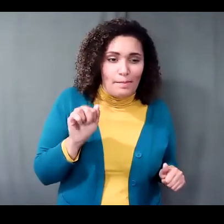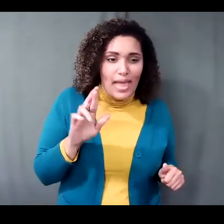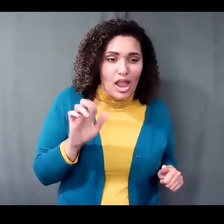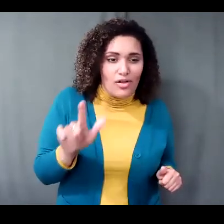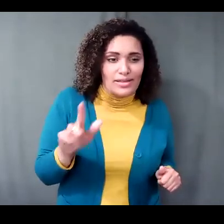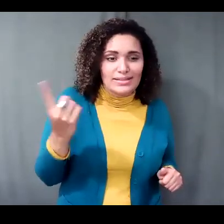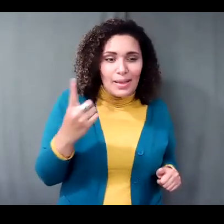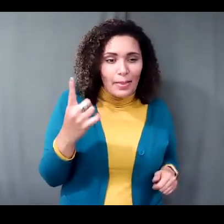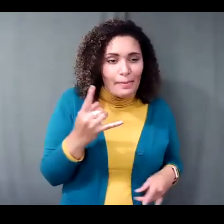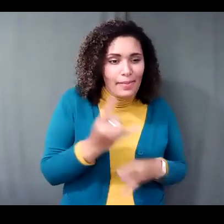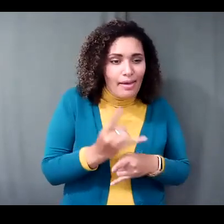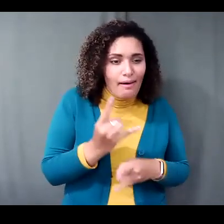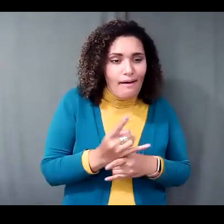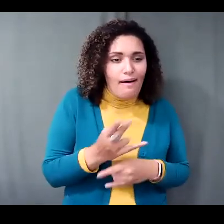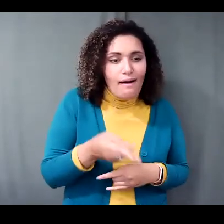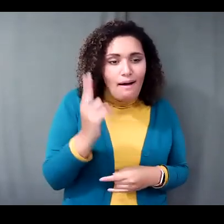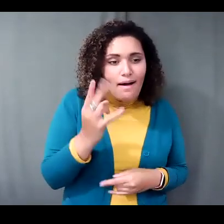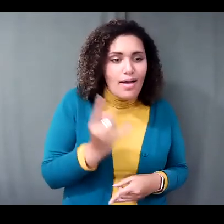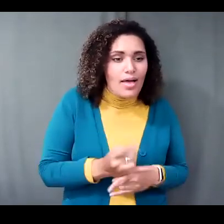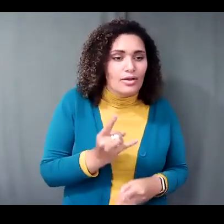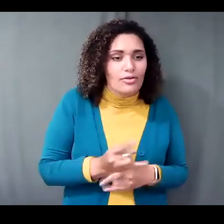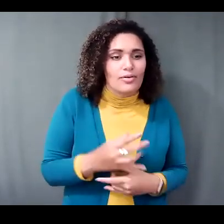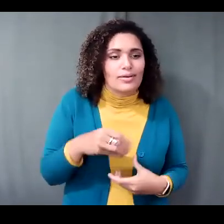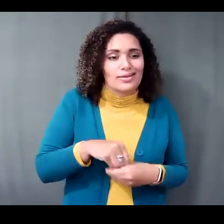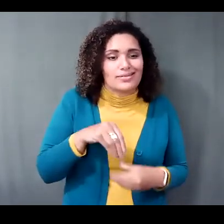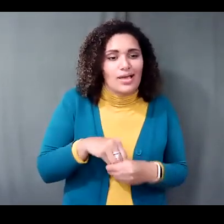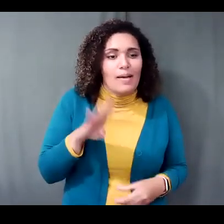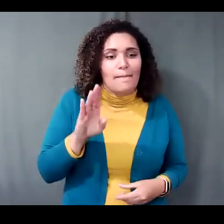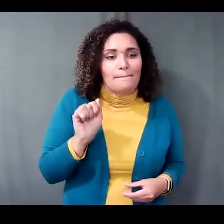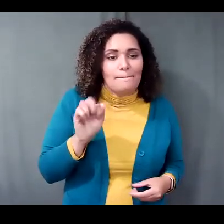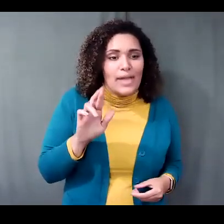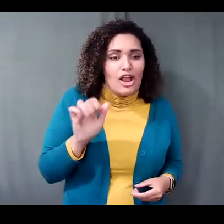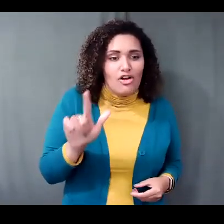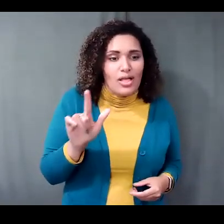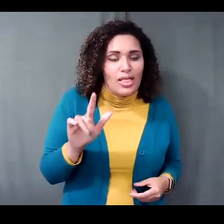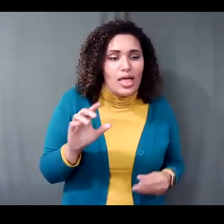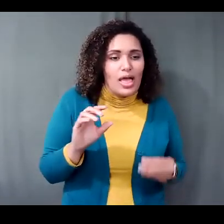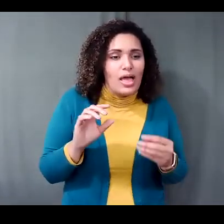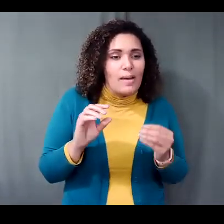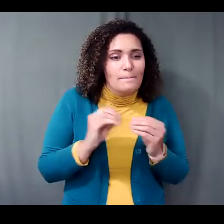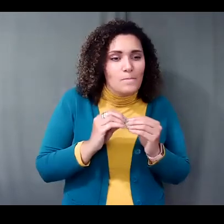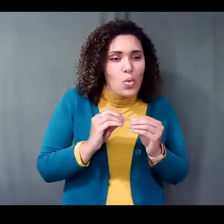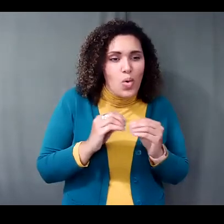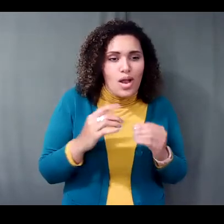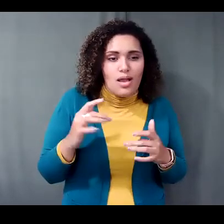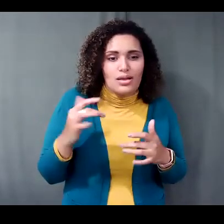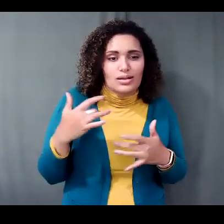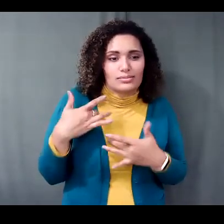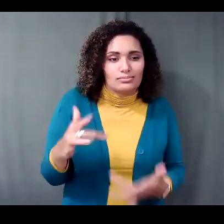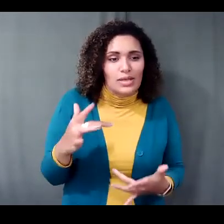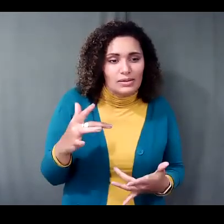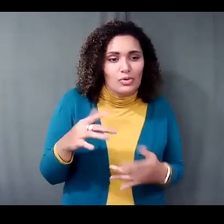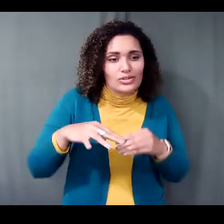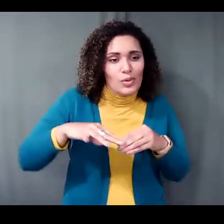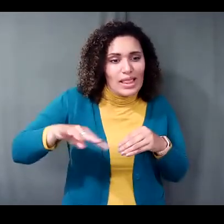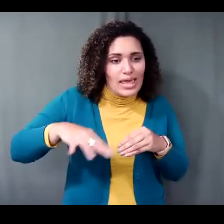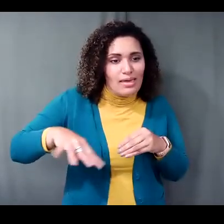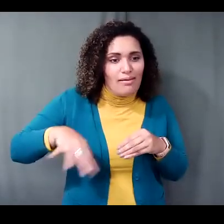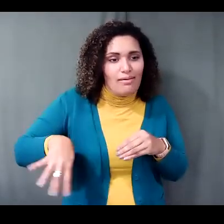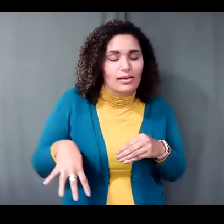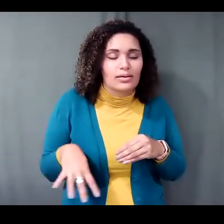low alcohol usually. I think when we bottled it was 11%, 12%. I don't remember offhand, but on the low end. Ideally, we